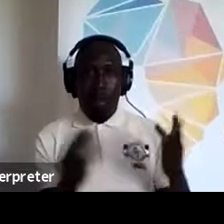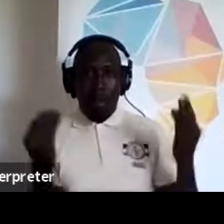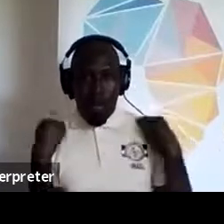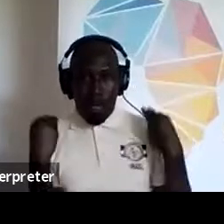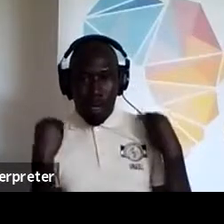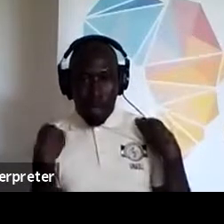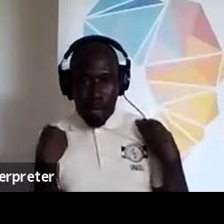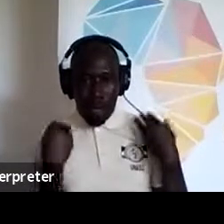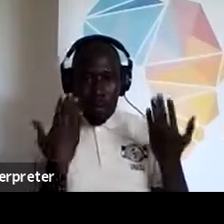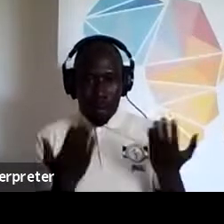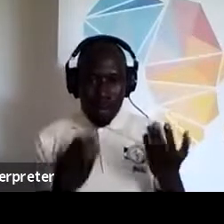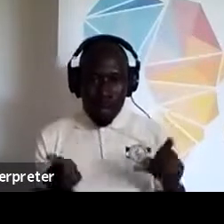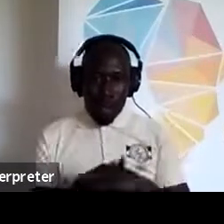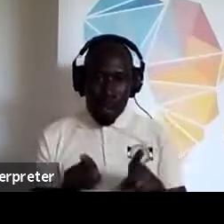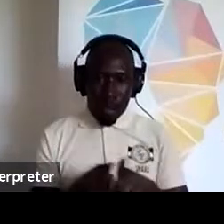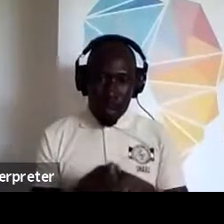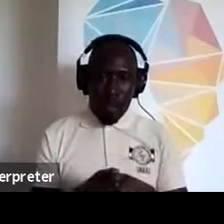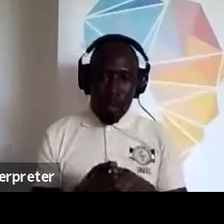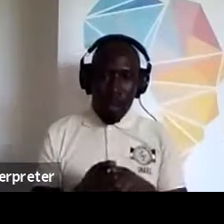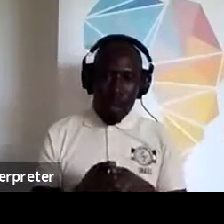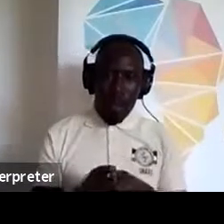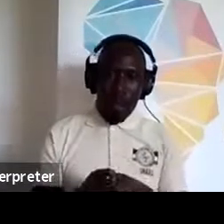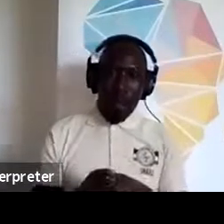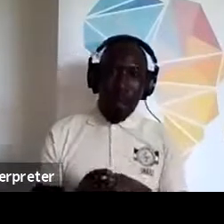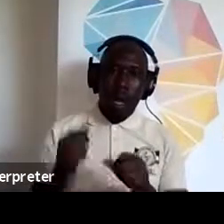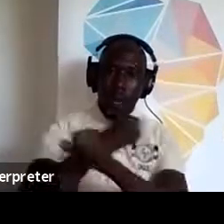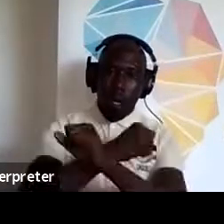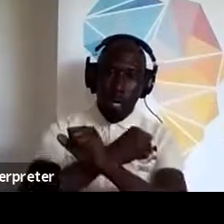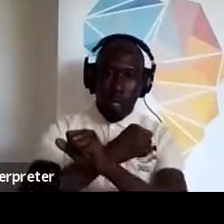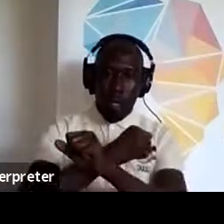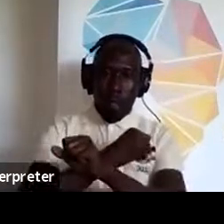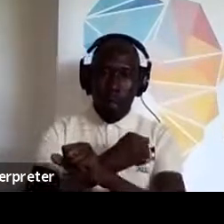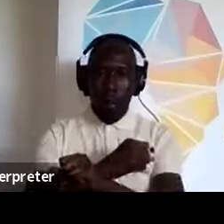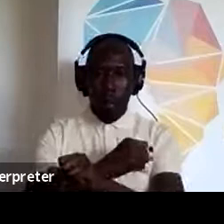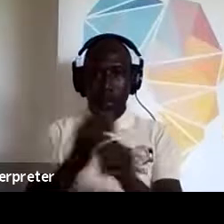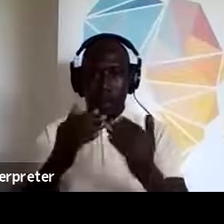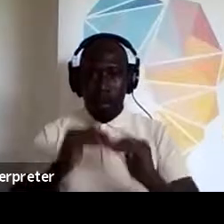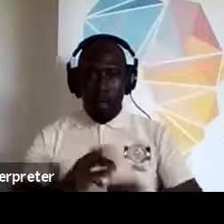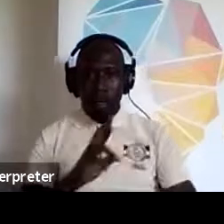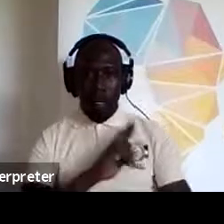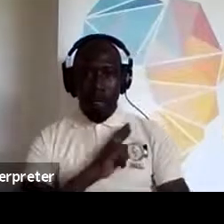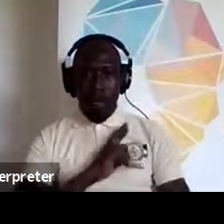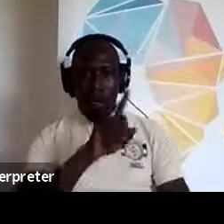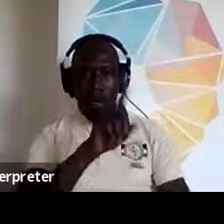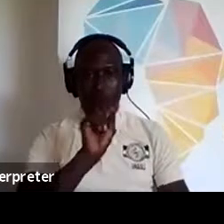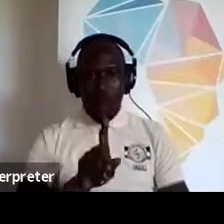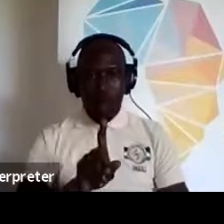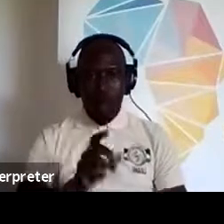that these things are also, that these rights are also protected? Robert?